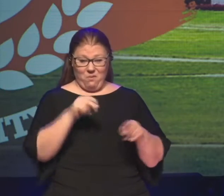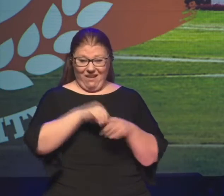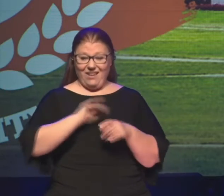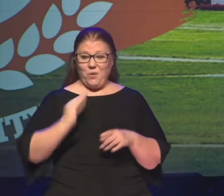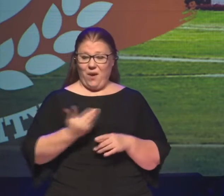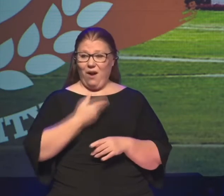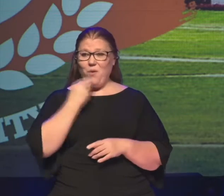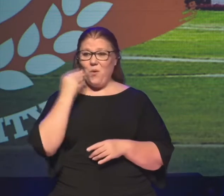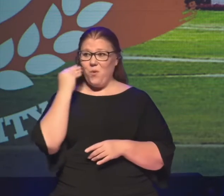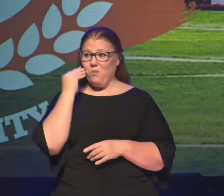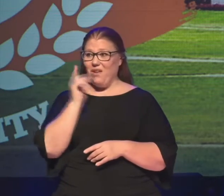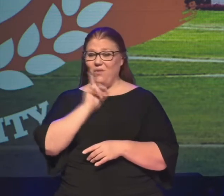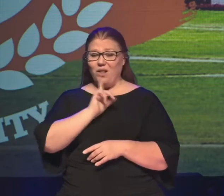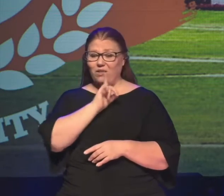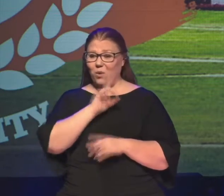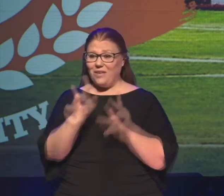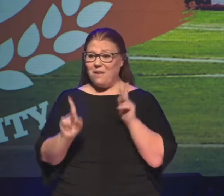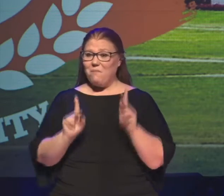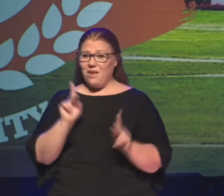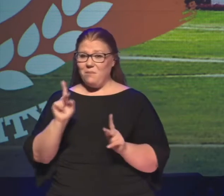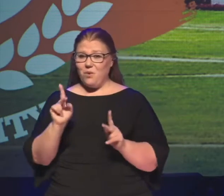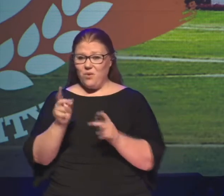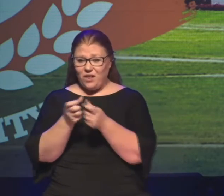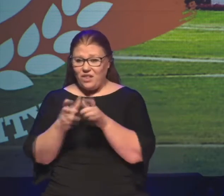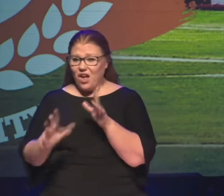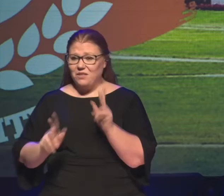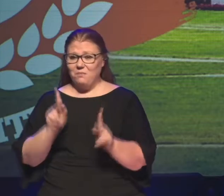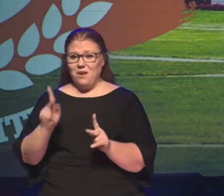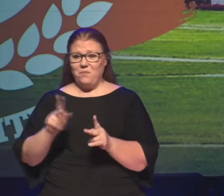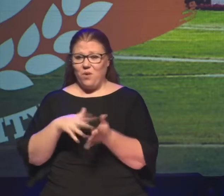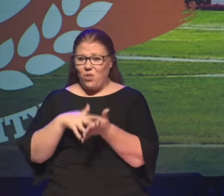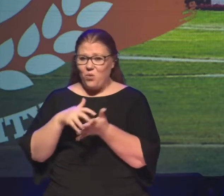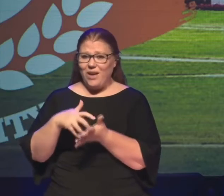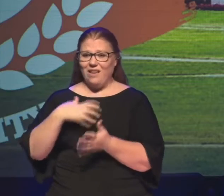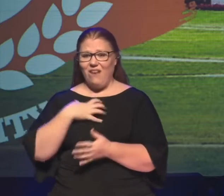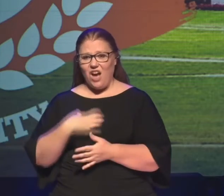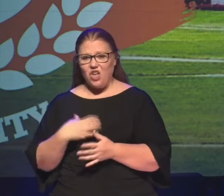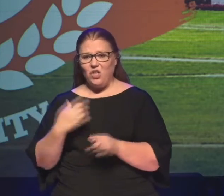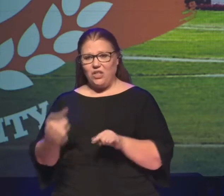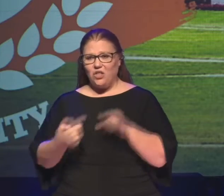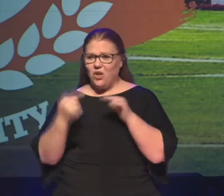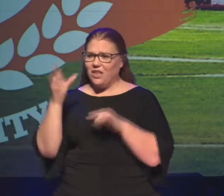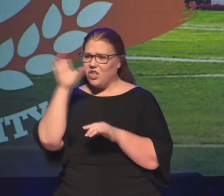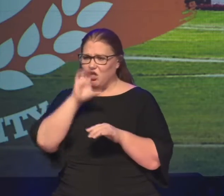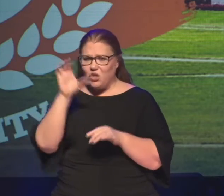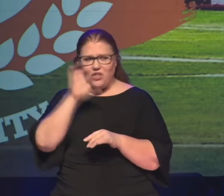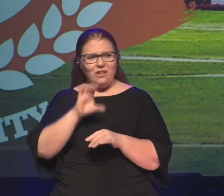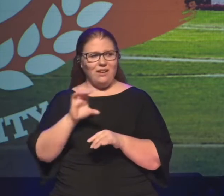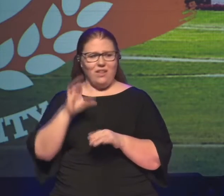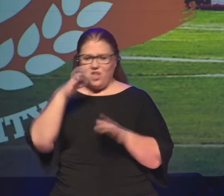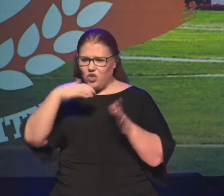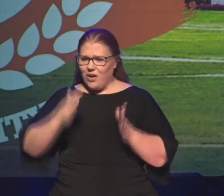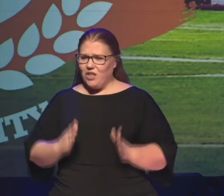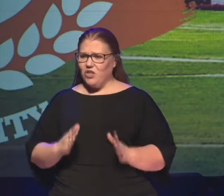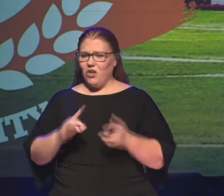the lonely, I love this, giving the lonely, the lost, the weak, the hungry, the struggling, the searching, the stranger, and the friend, an